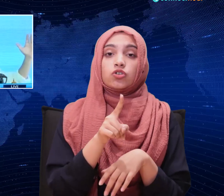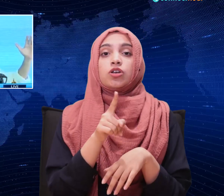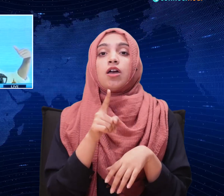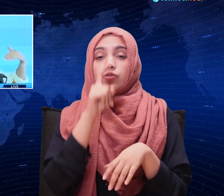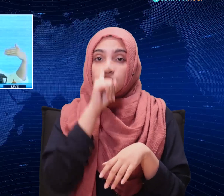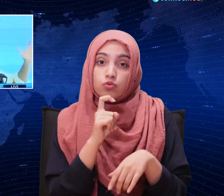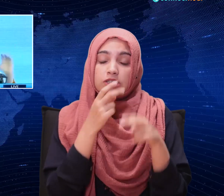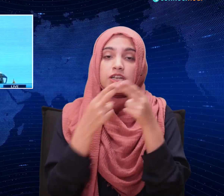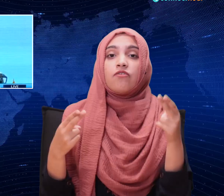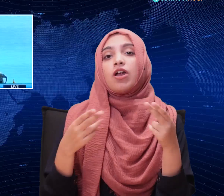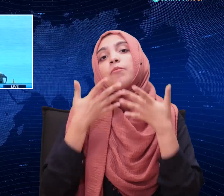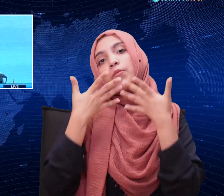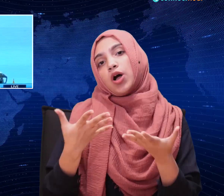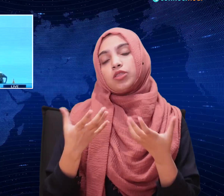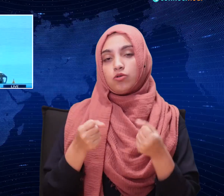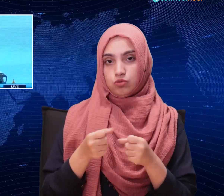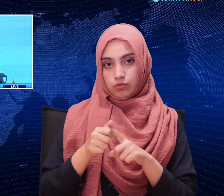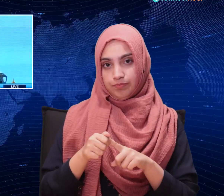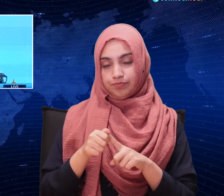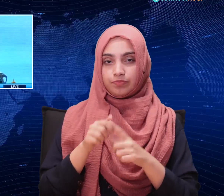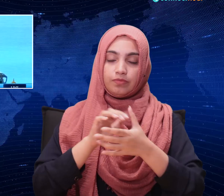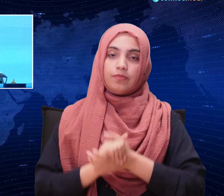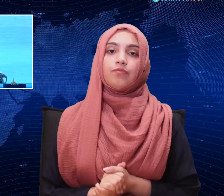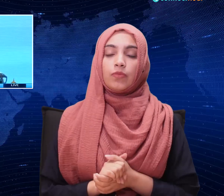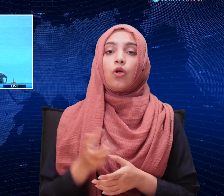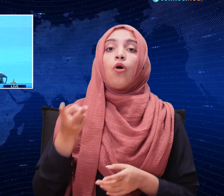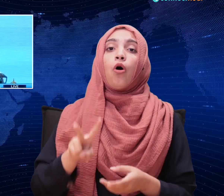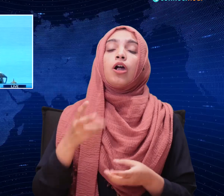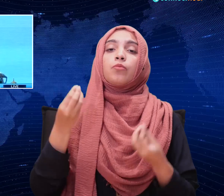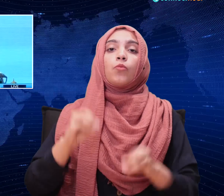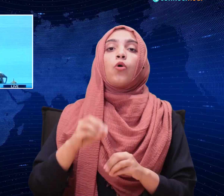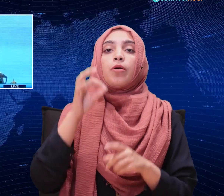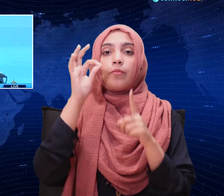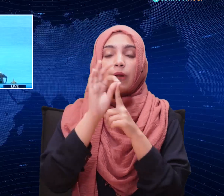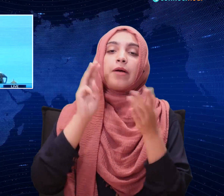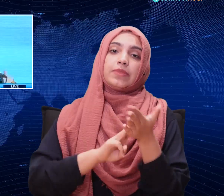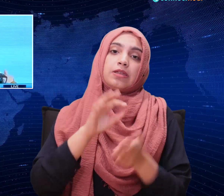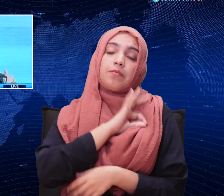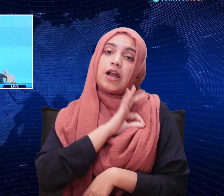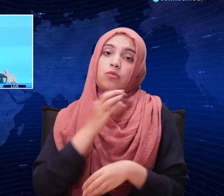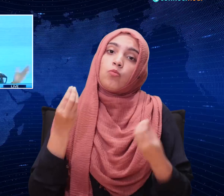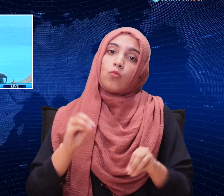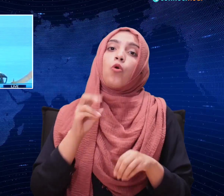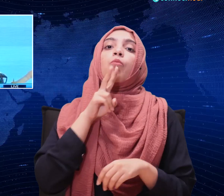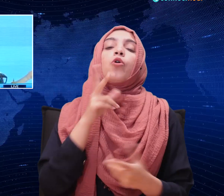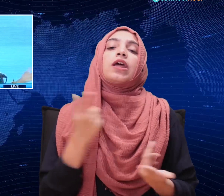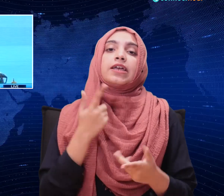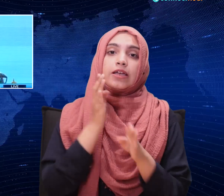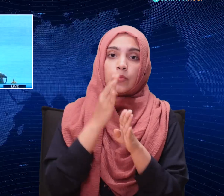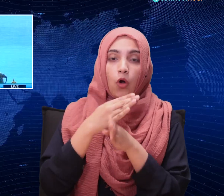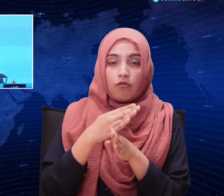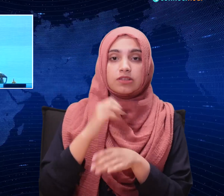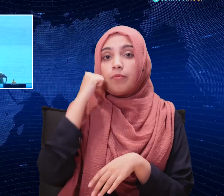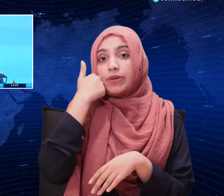At the outset of his speech, Prime Minister Imran praised the Punjab government for doing what no other province